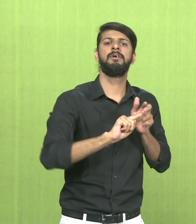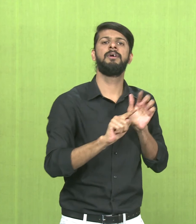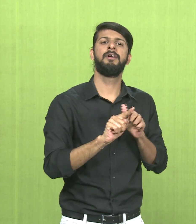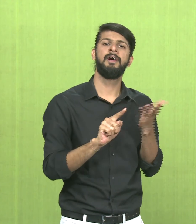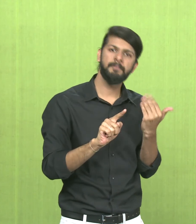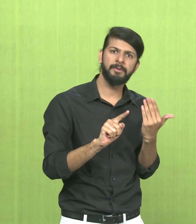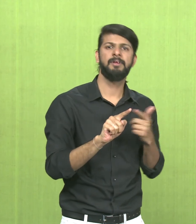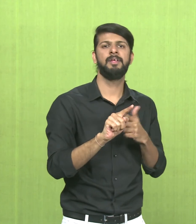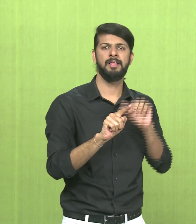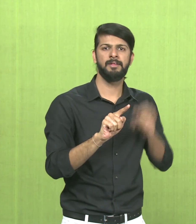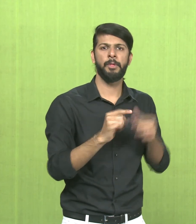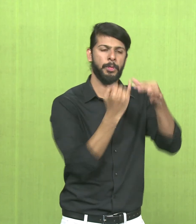These are known as charcoal pencils.